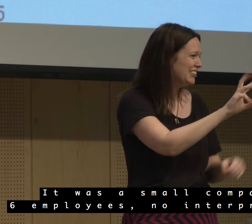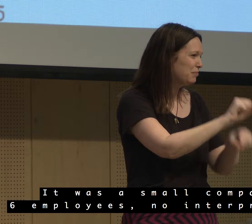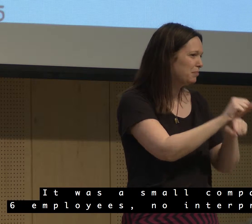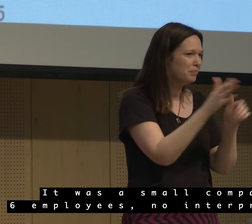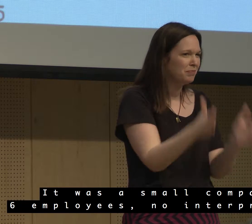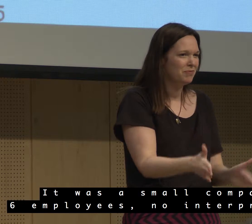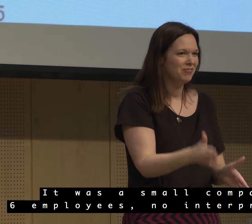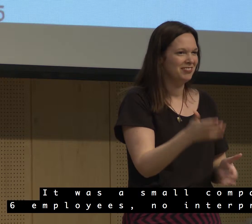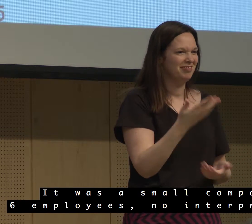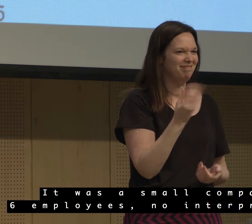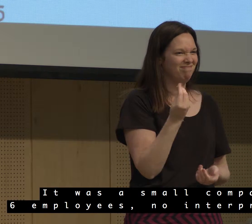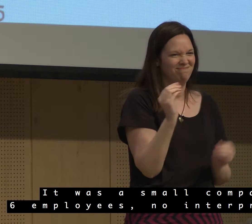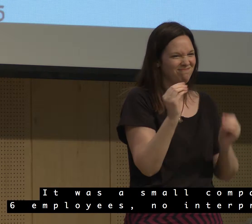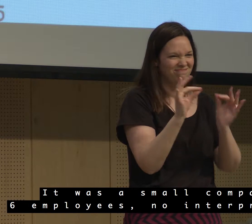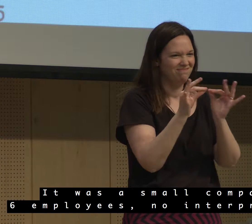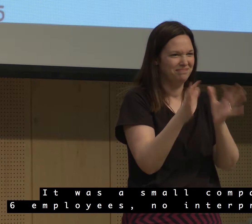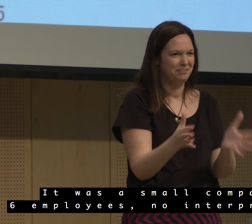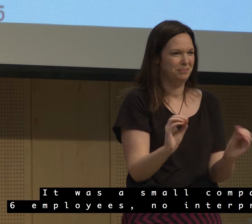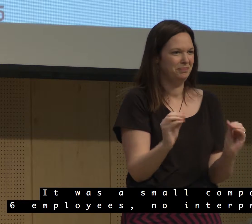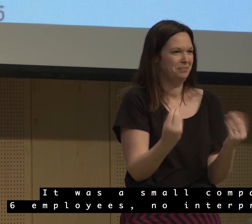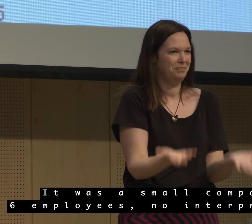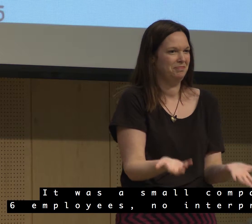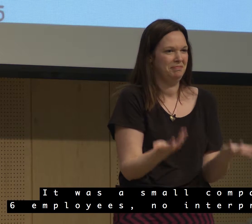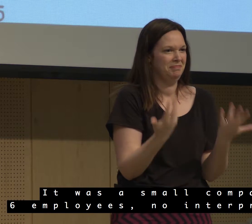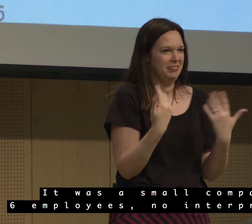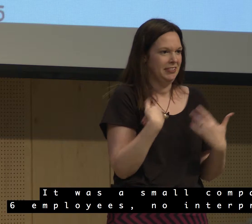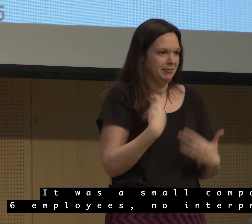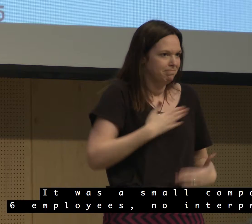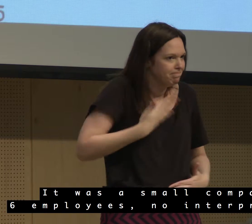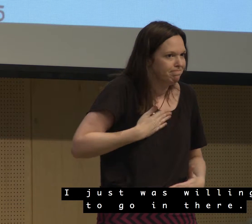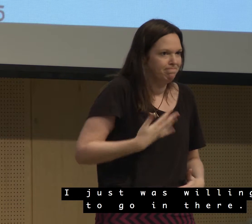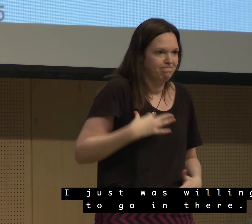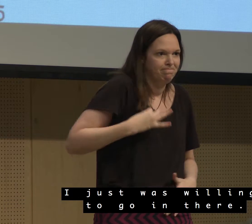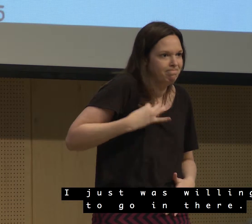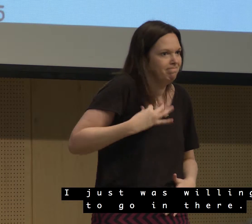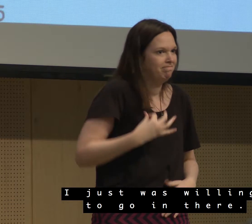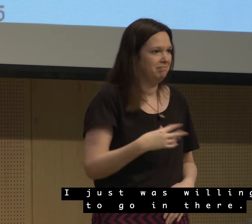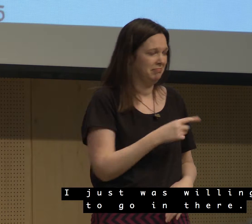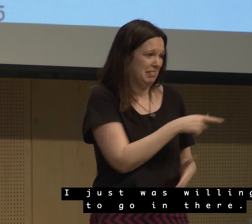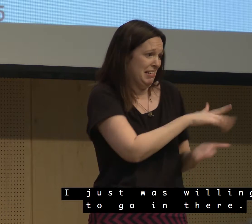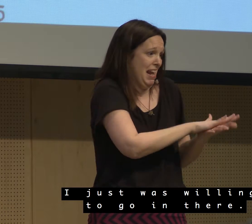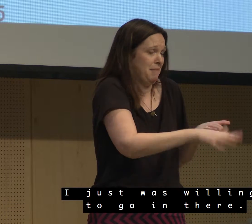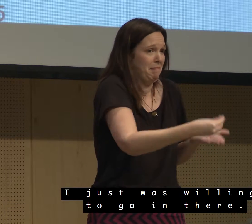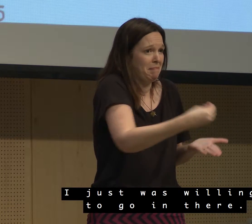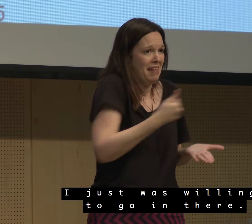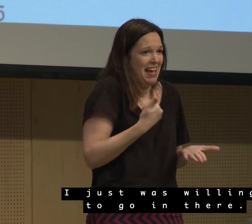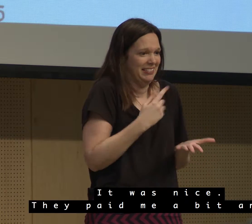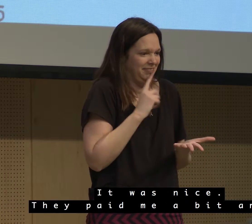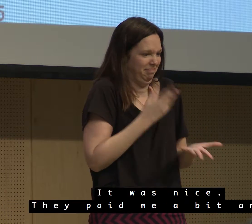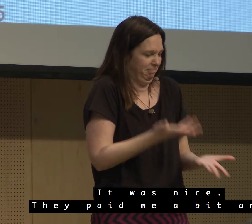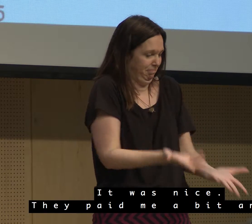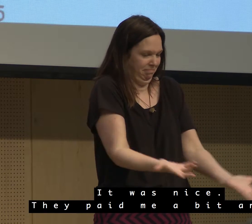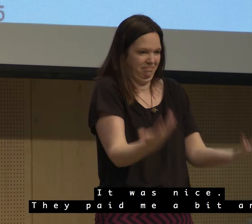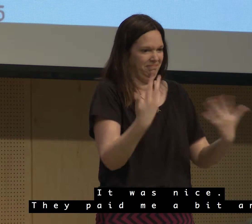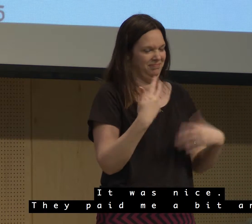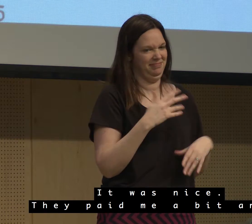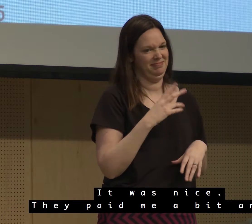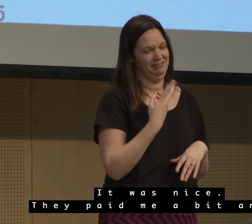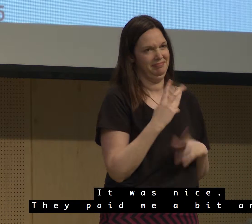company, 6 employees, no interpreter. I just was willing to go in there. It was nice. They paid me a